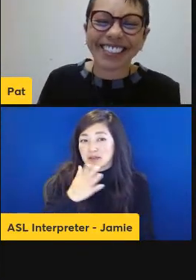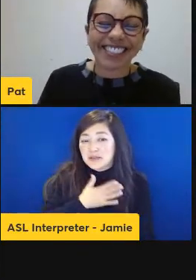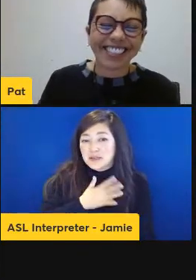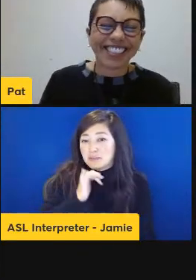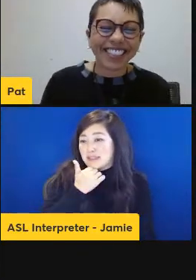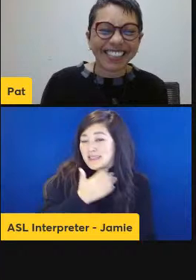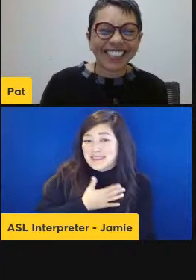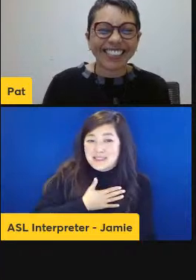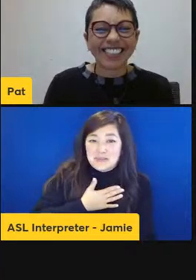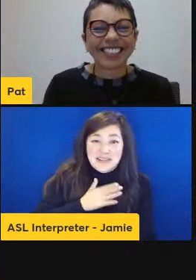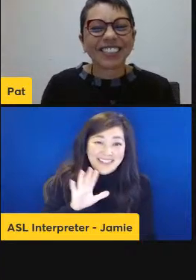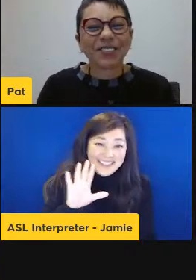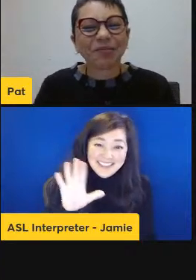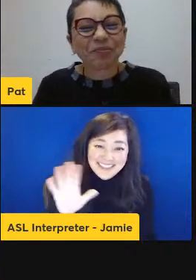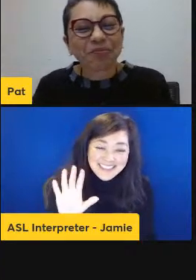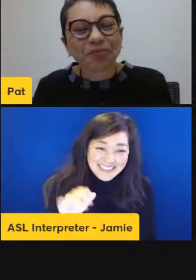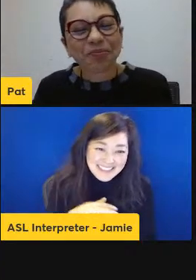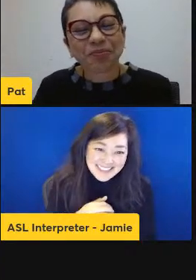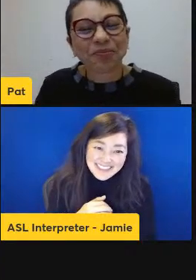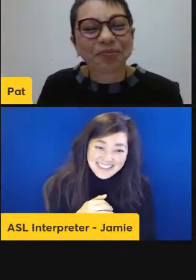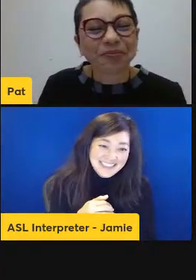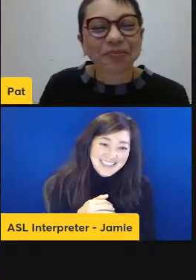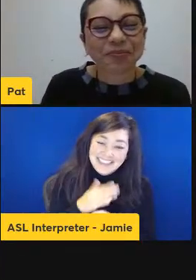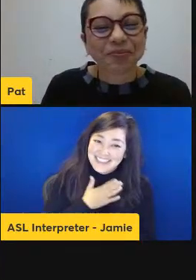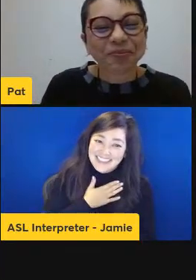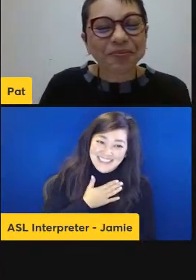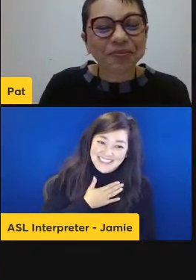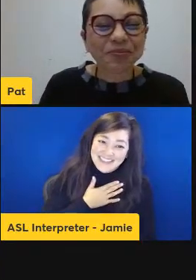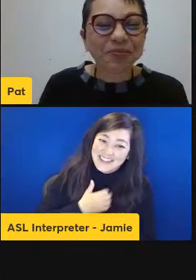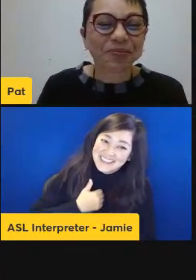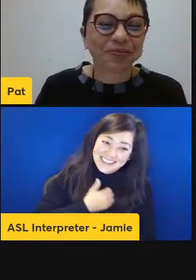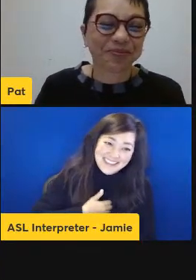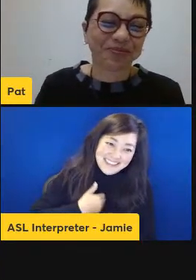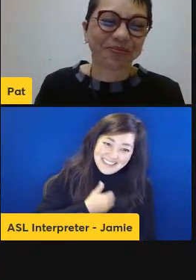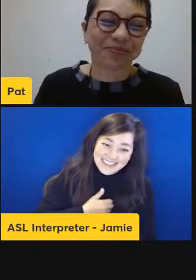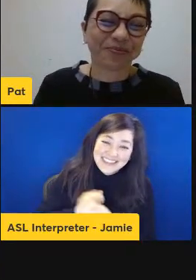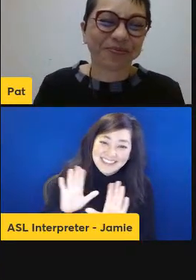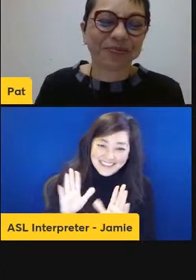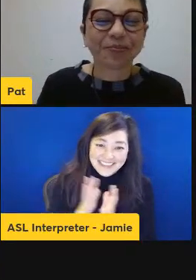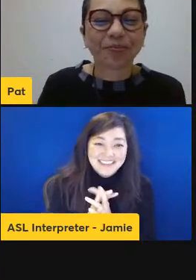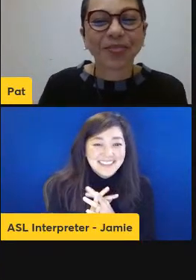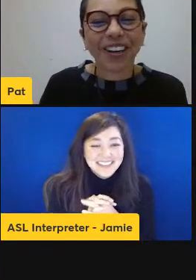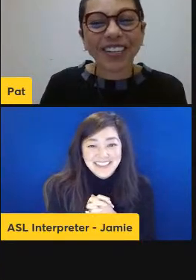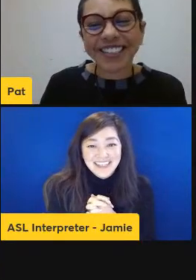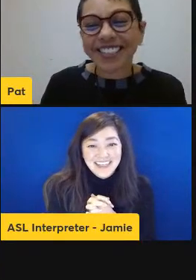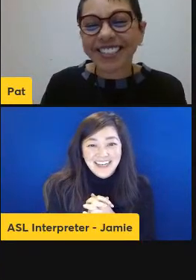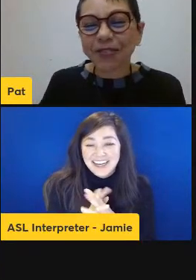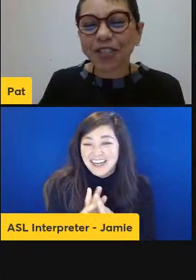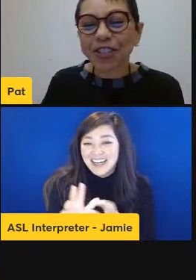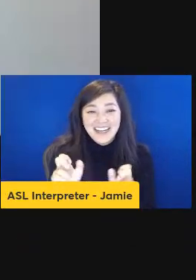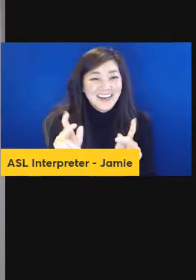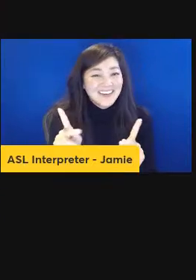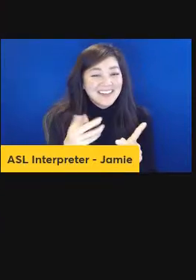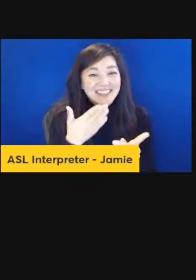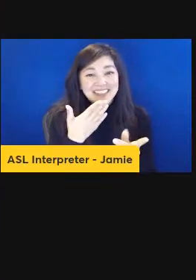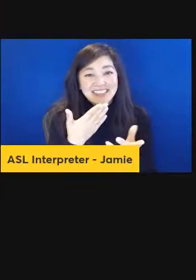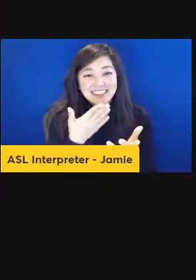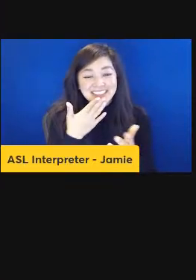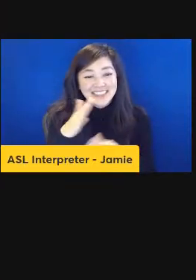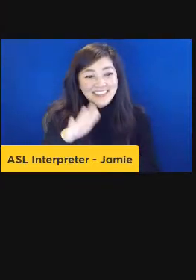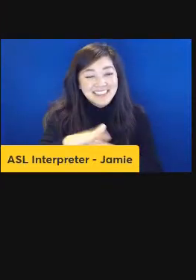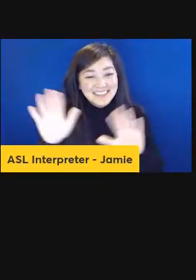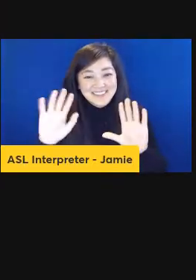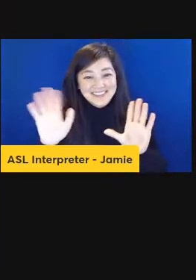so I don't think it's my apology to make. All right. Good afternoon,